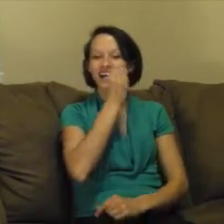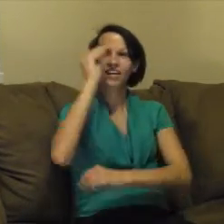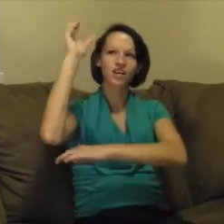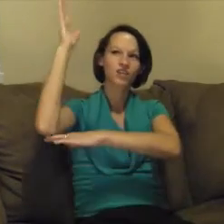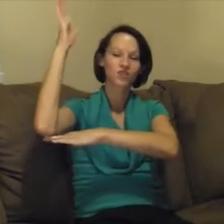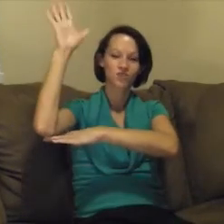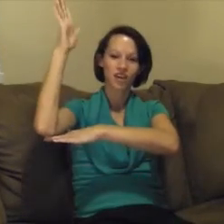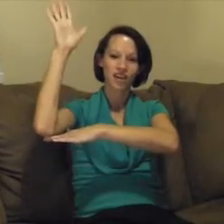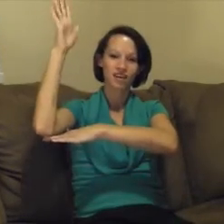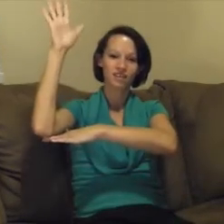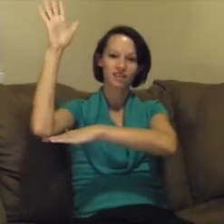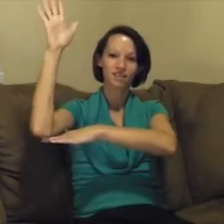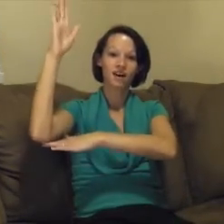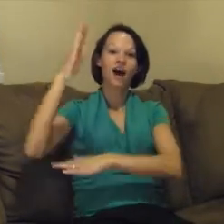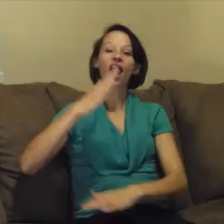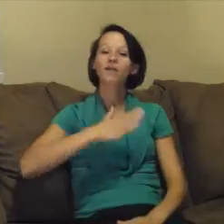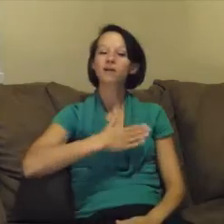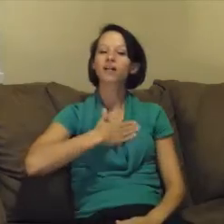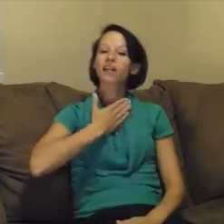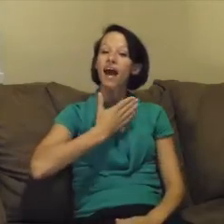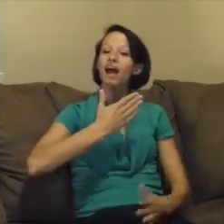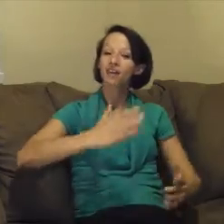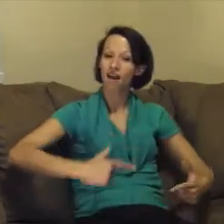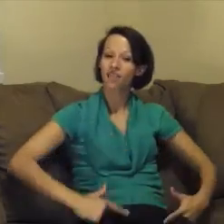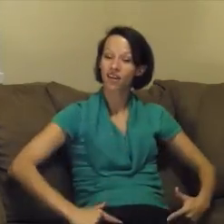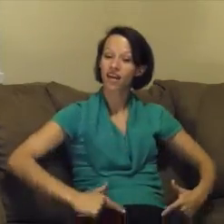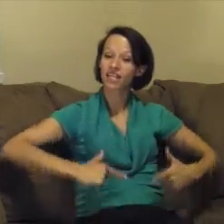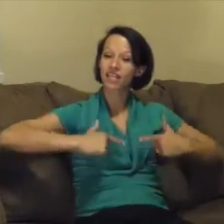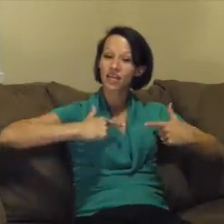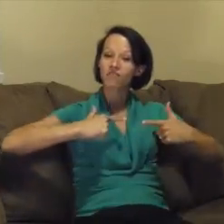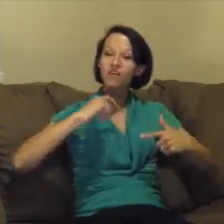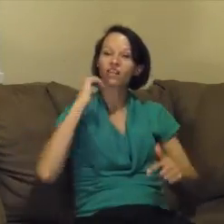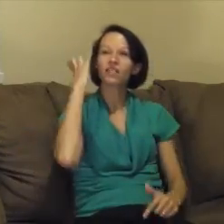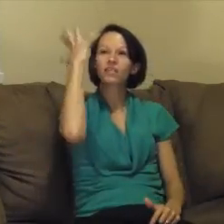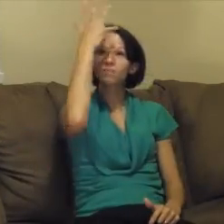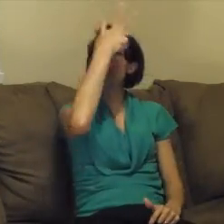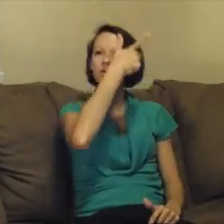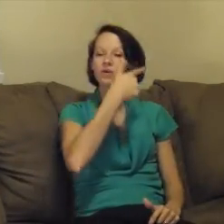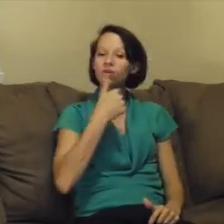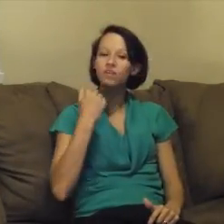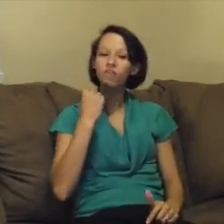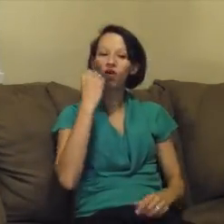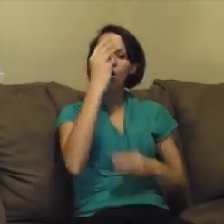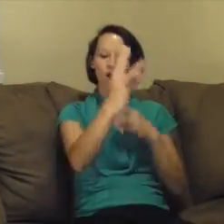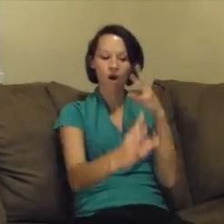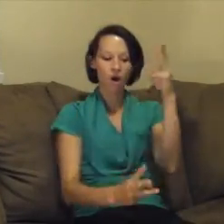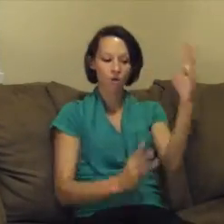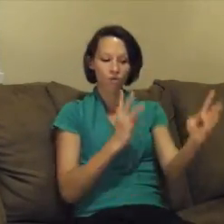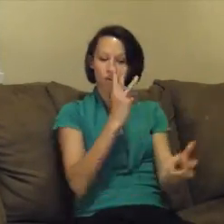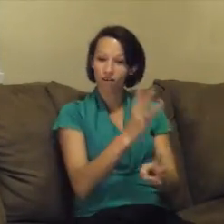lilac tree. I'm glad that I live in this beautiful